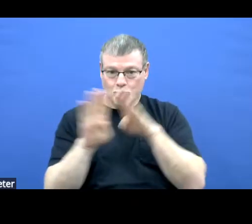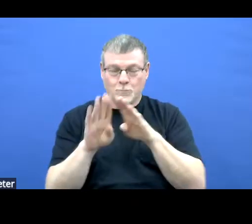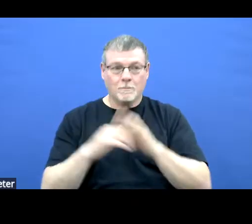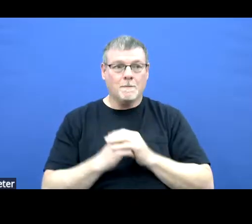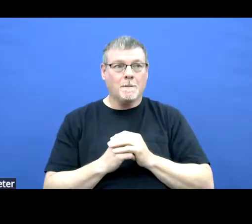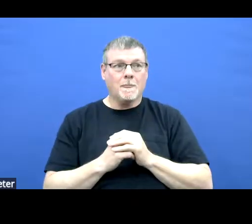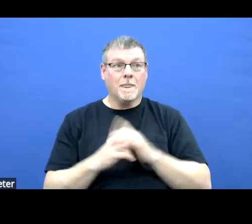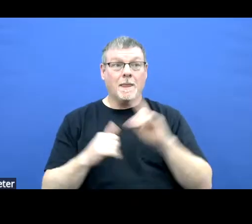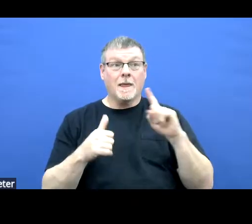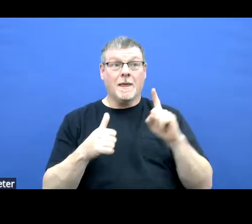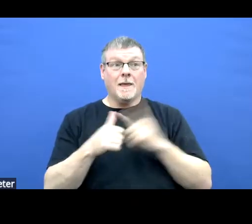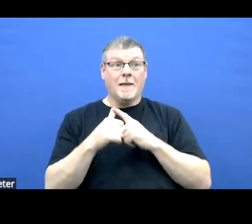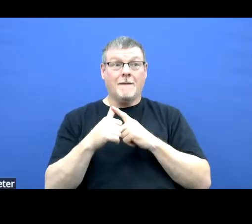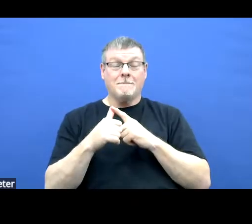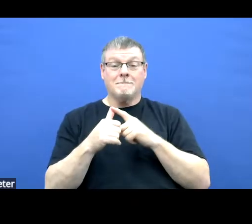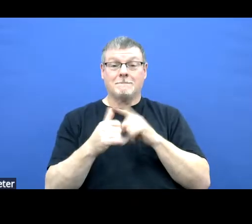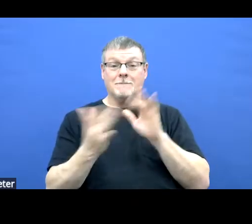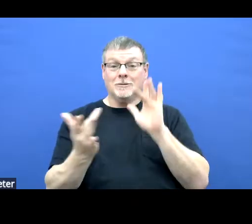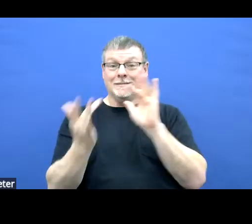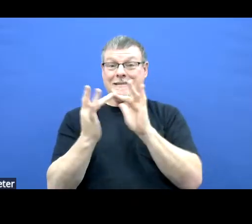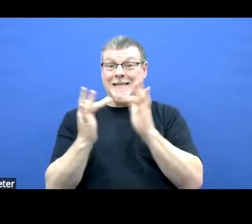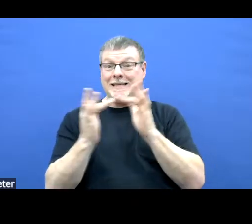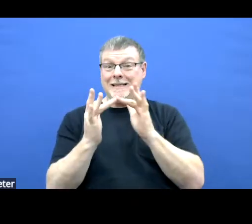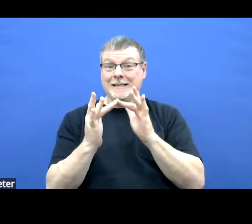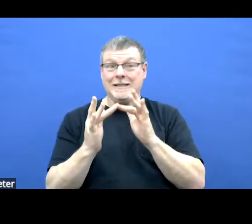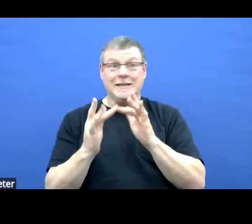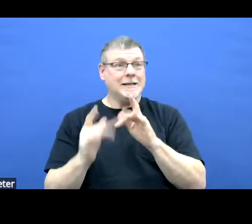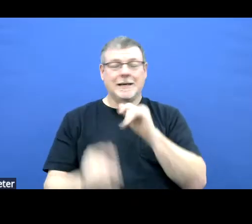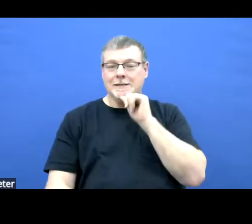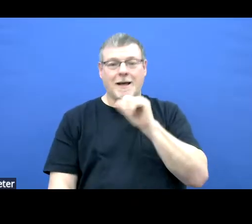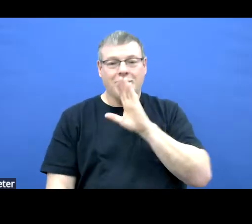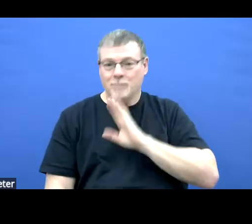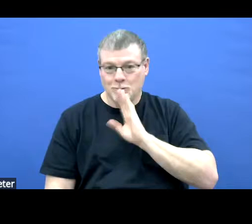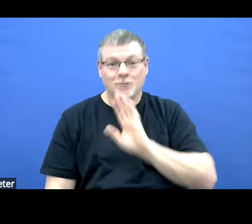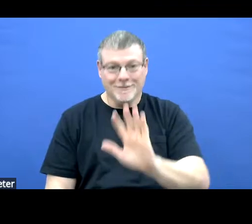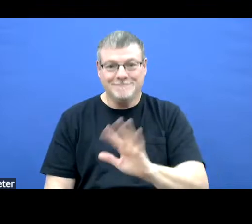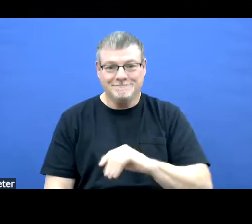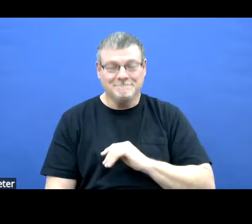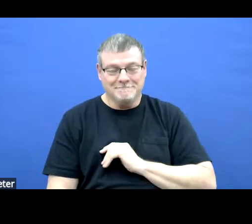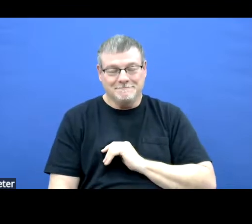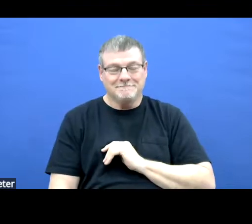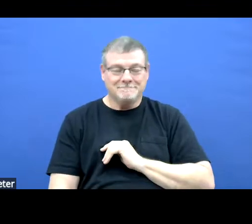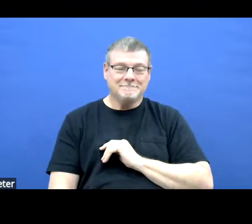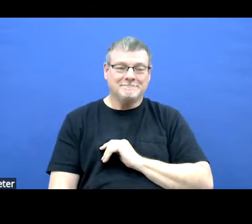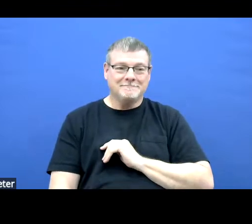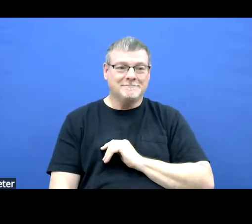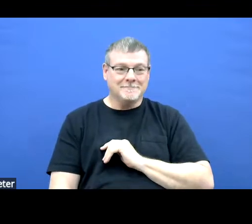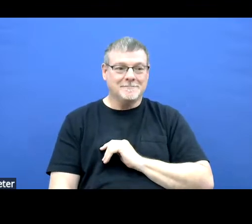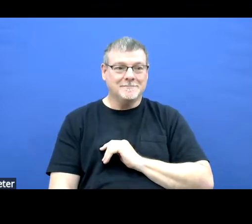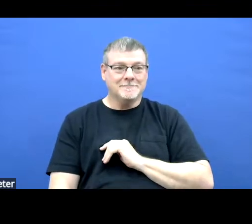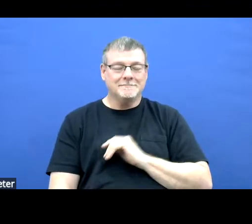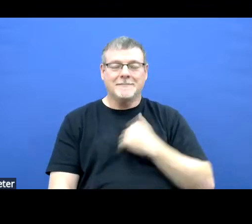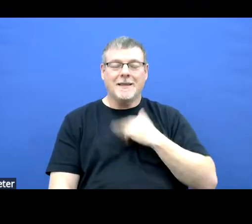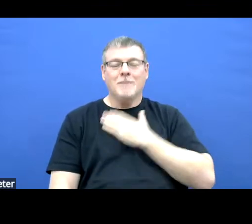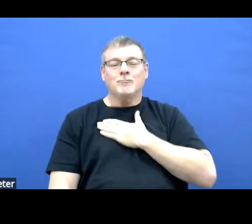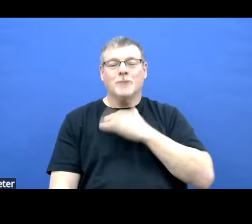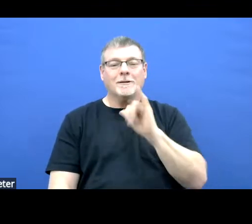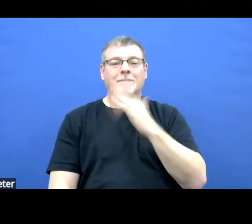their first touch with us is not frustrating. Right. Yes. Yes. No, I appreciate that. Thank